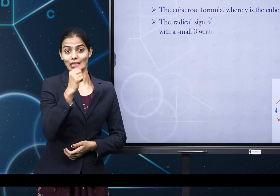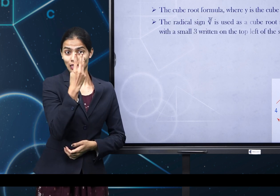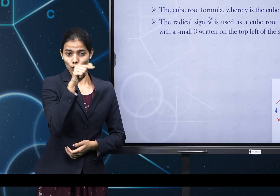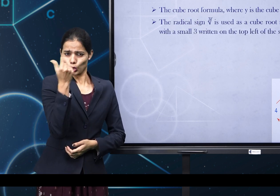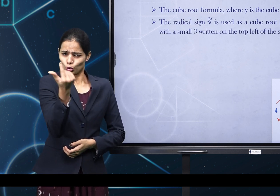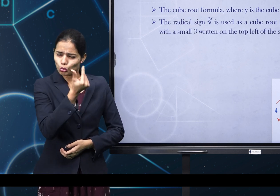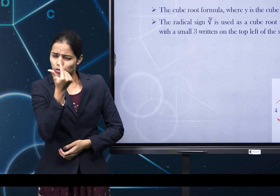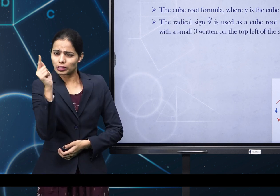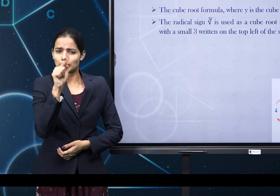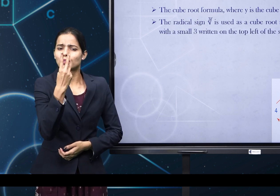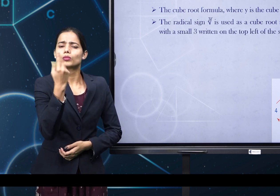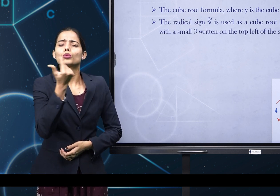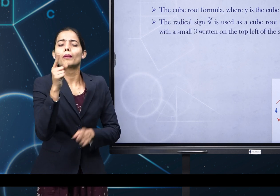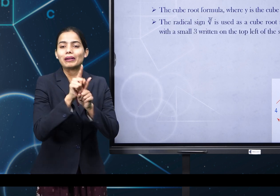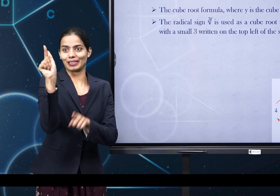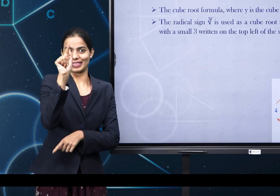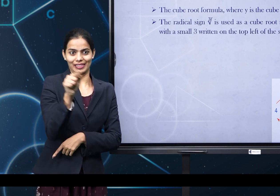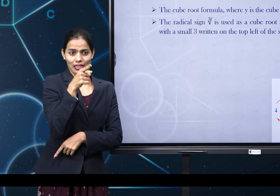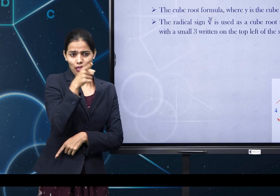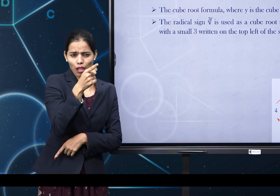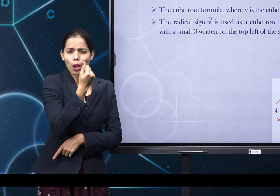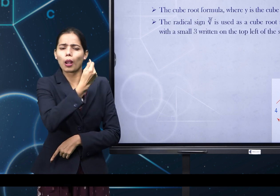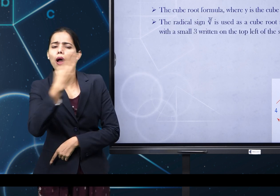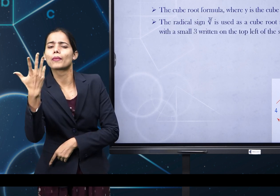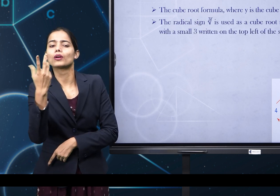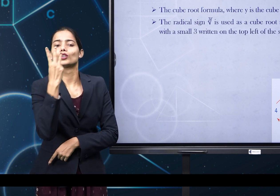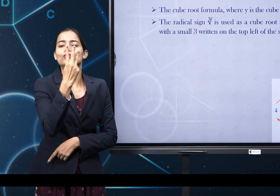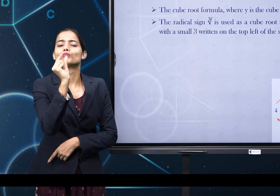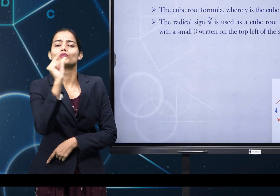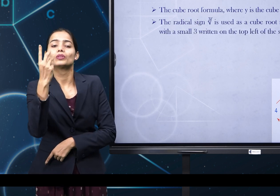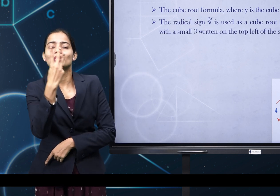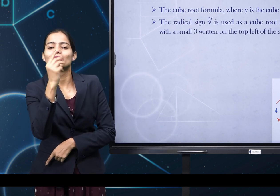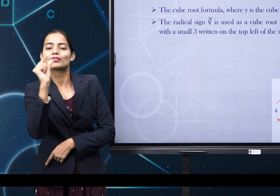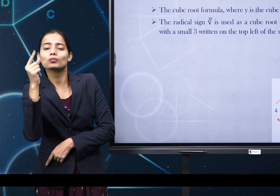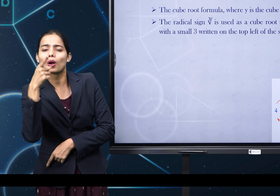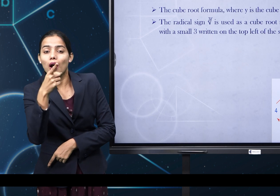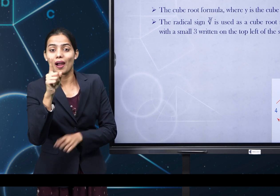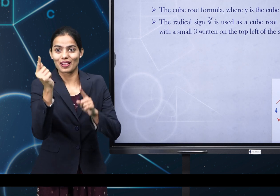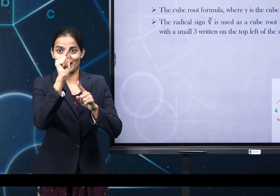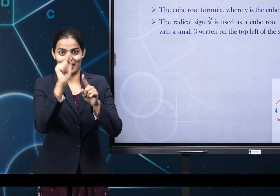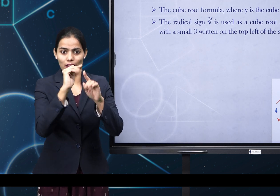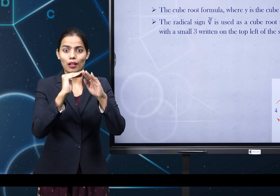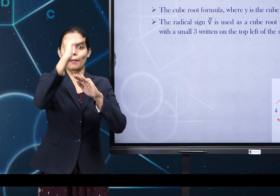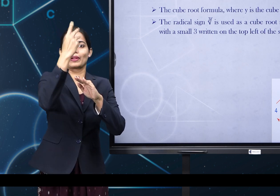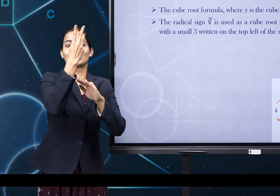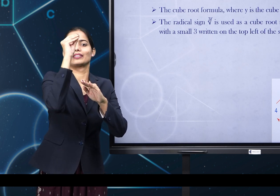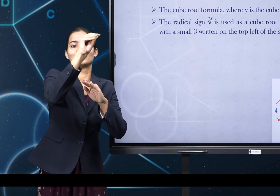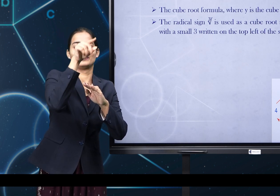The radical sign cube root is used as a cube root symbol for any number with a small 3 written on the